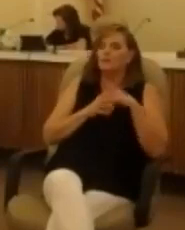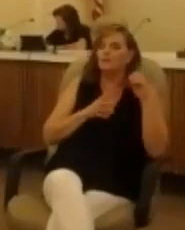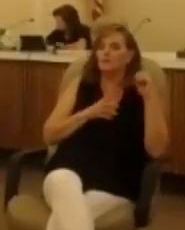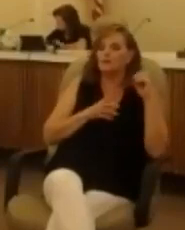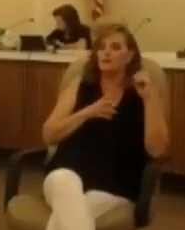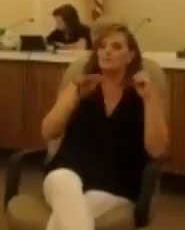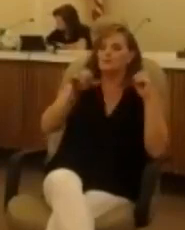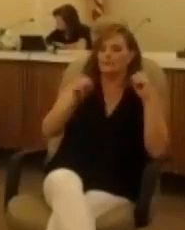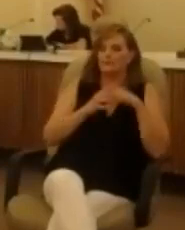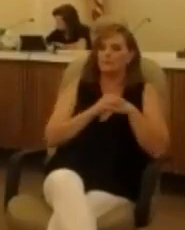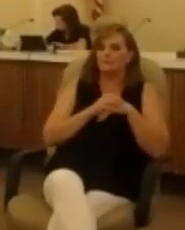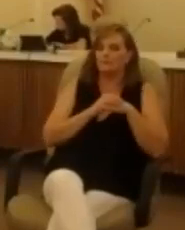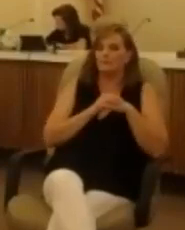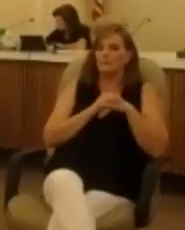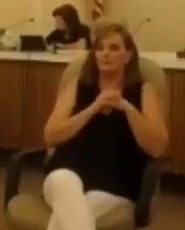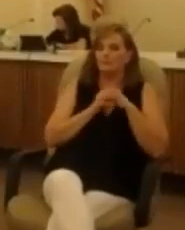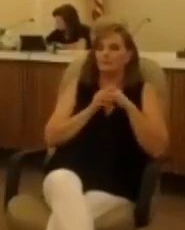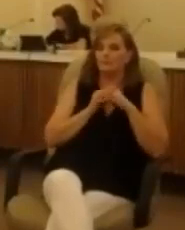Aye.